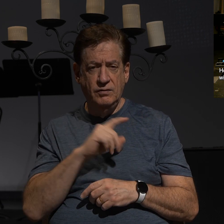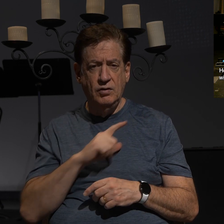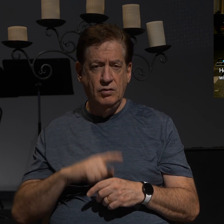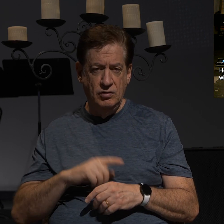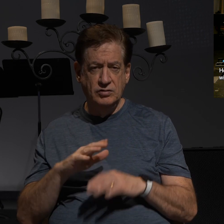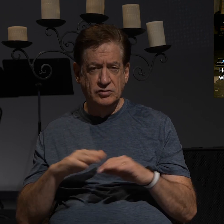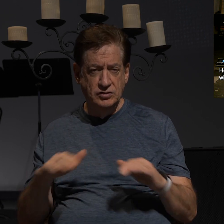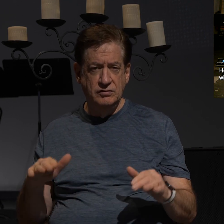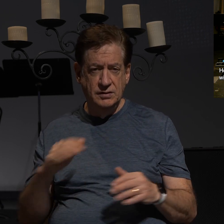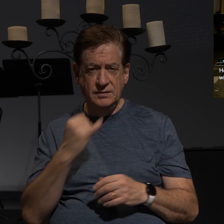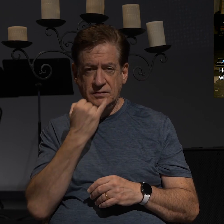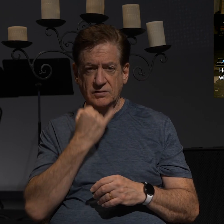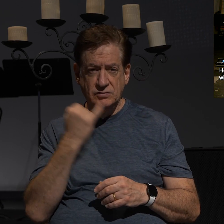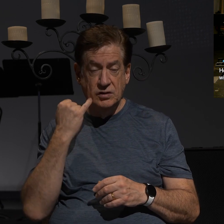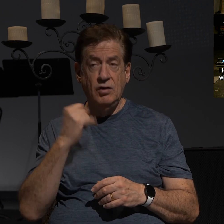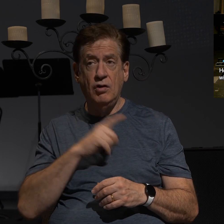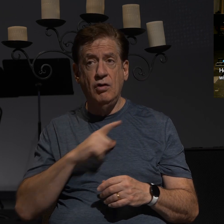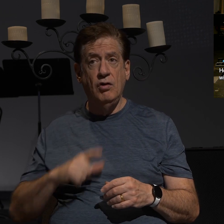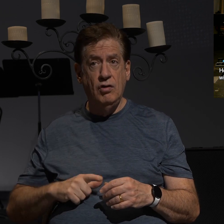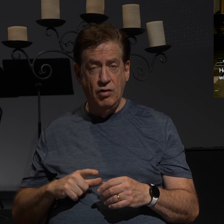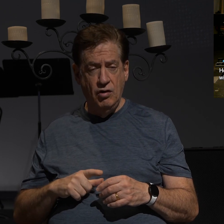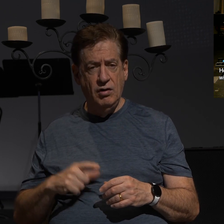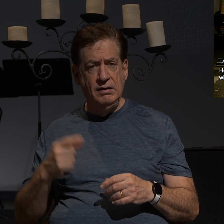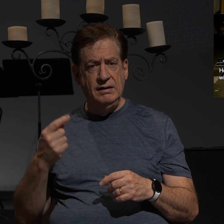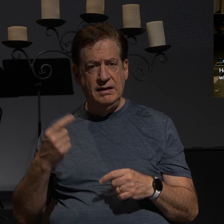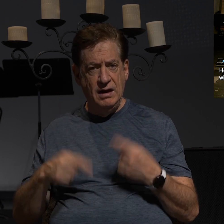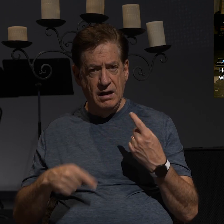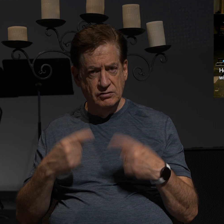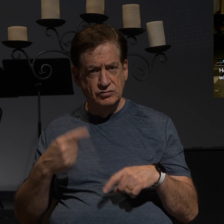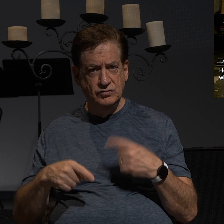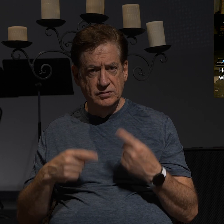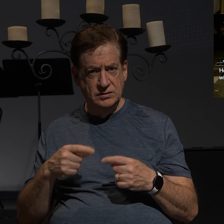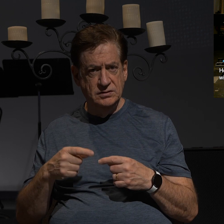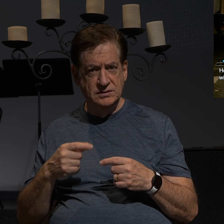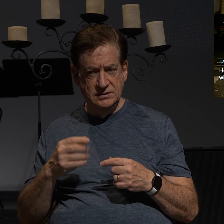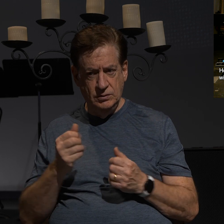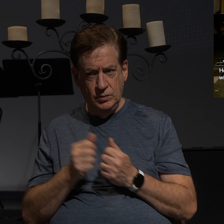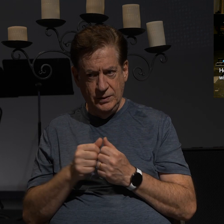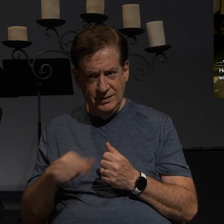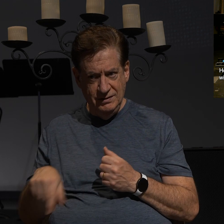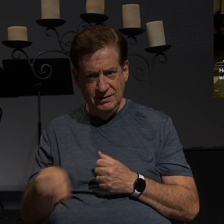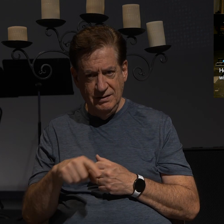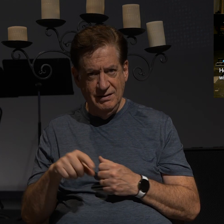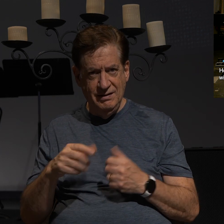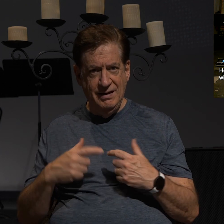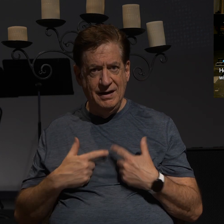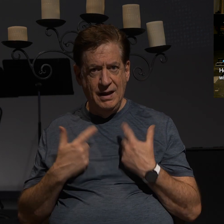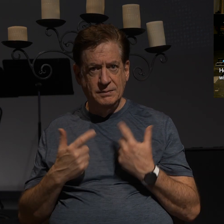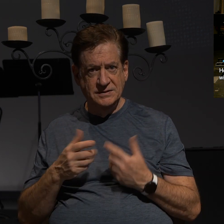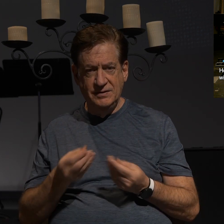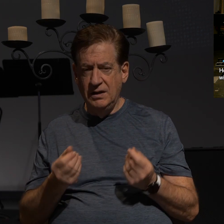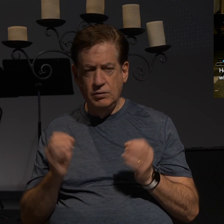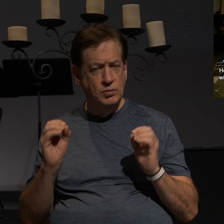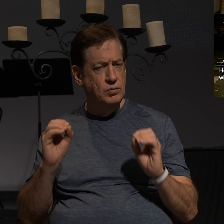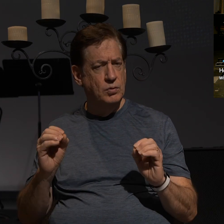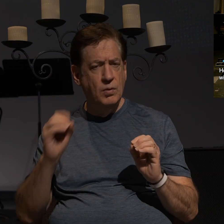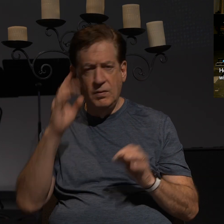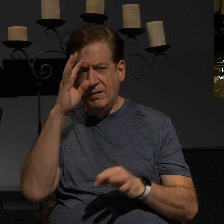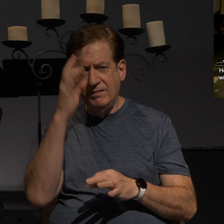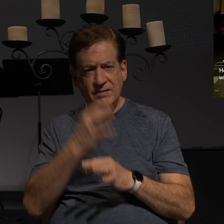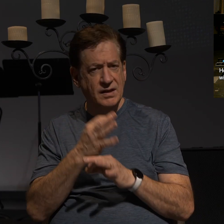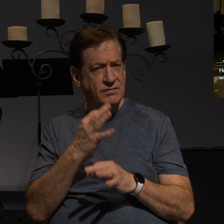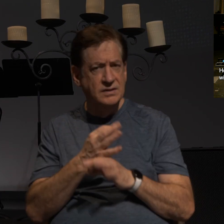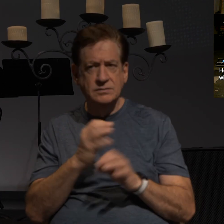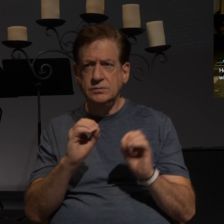Israel. For the Lord has a controversy with the inhabitants of the land. There is no faithfulness or